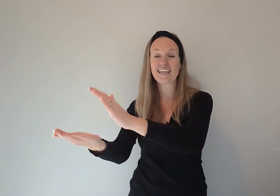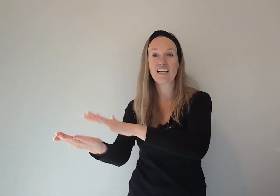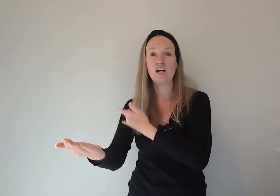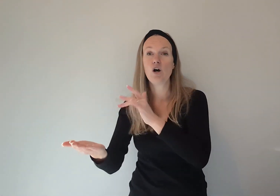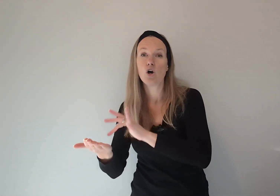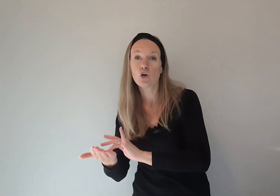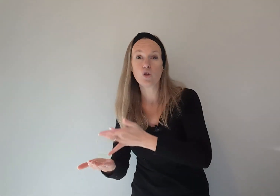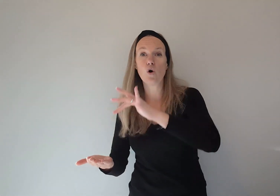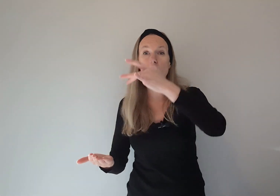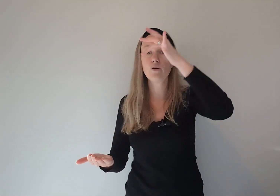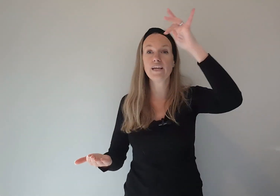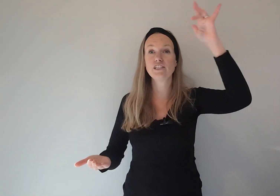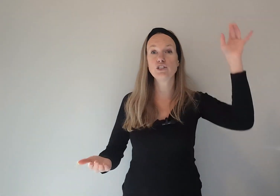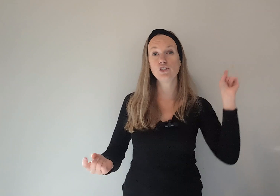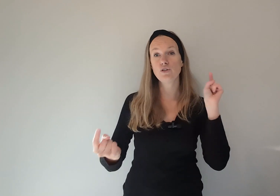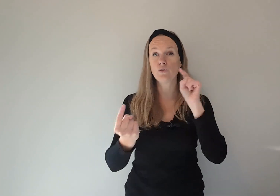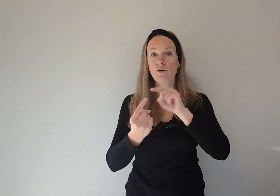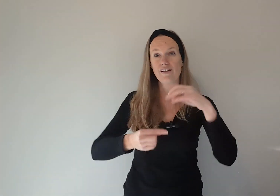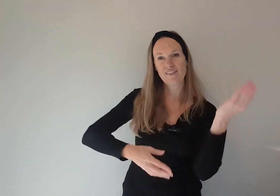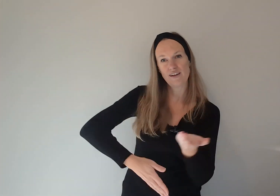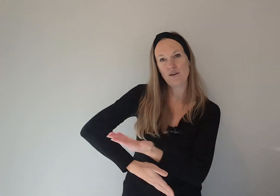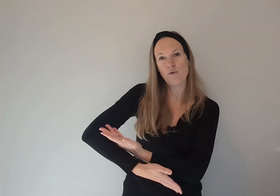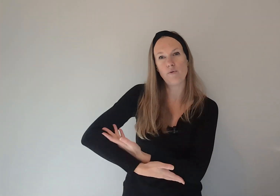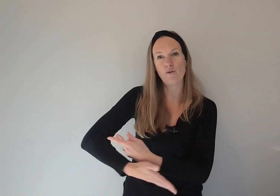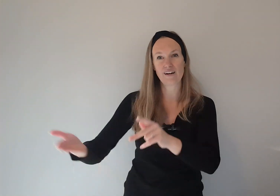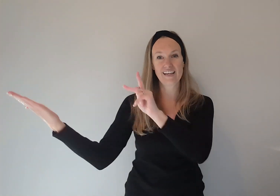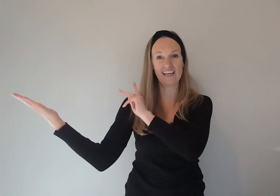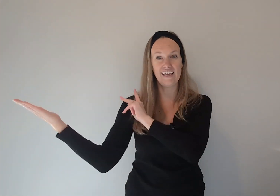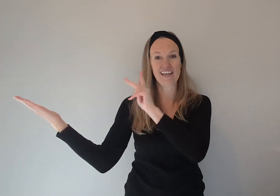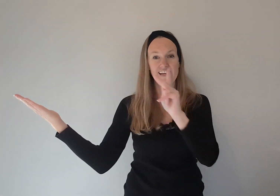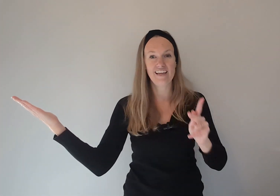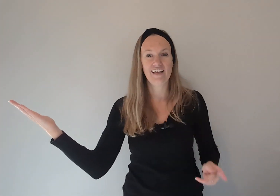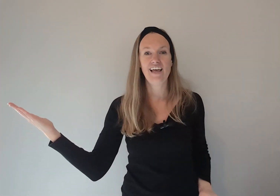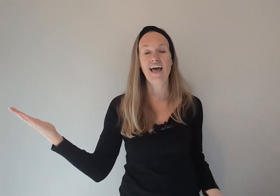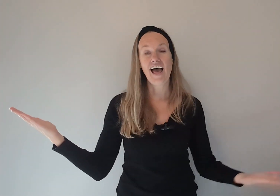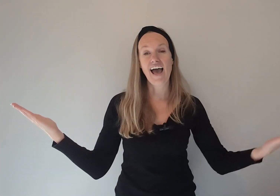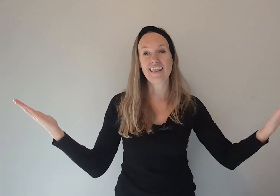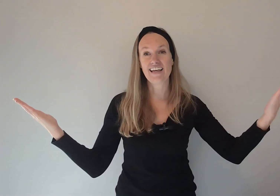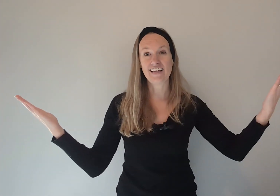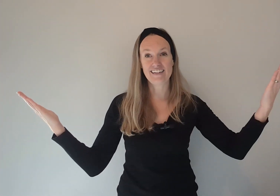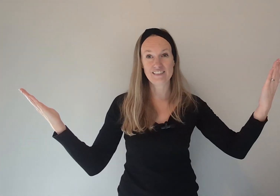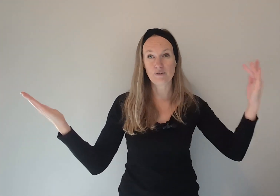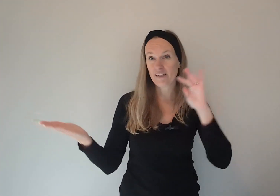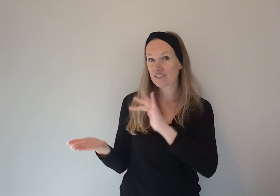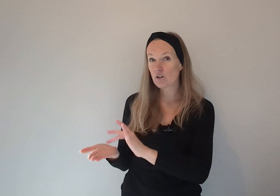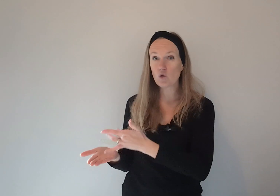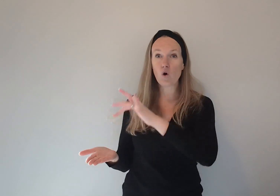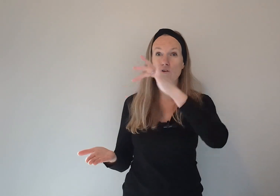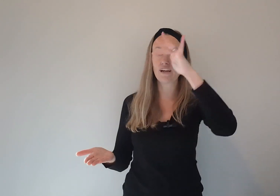sing, glory to the newborn king. And then it just repeats